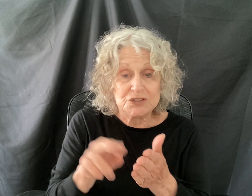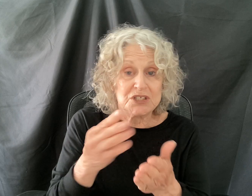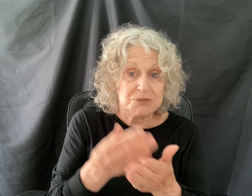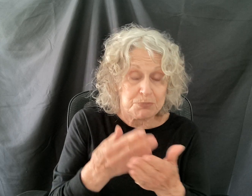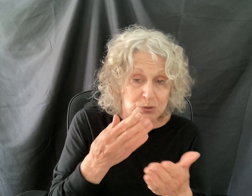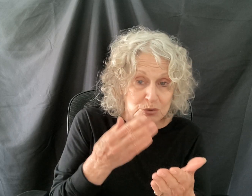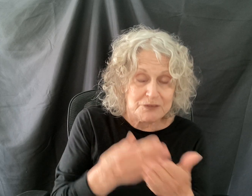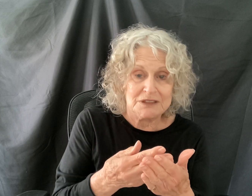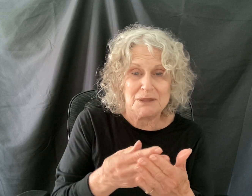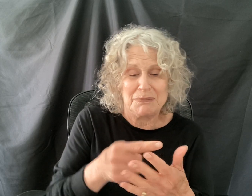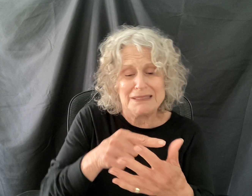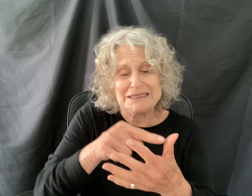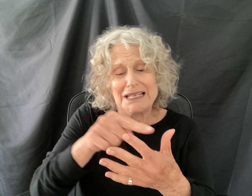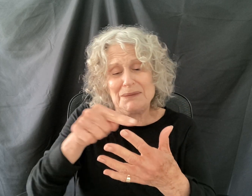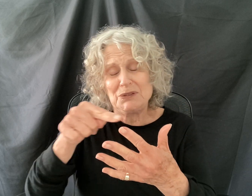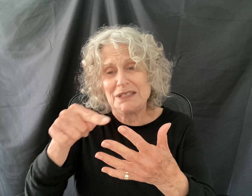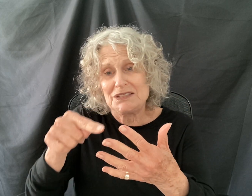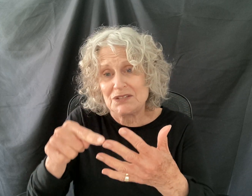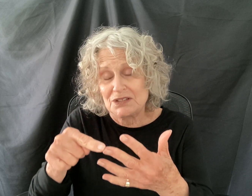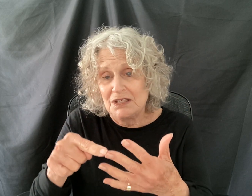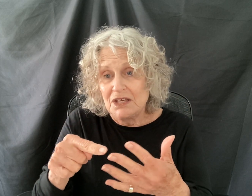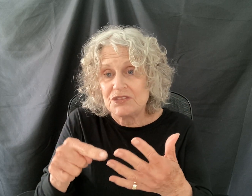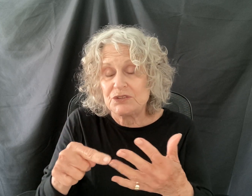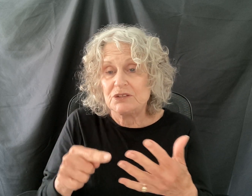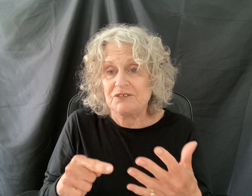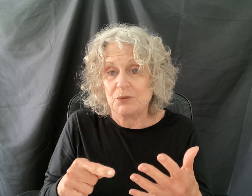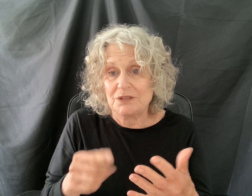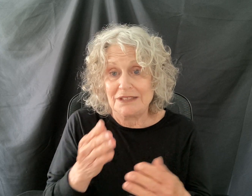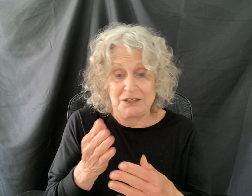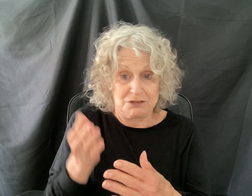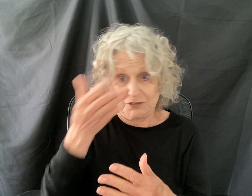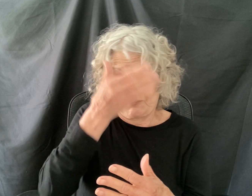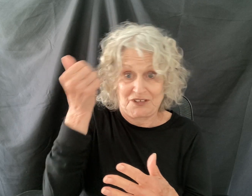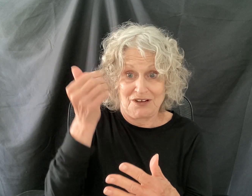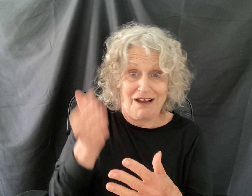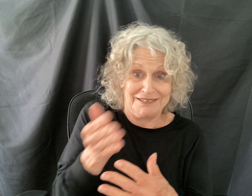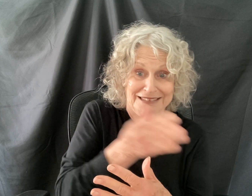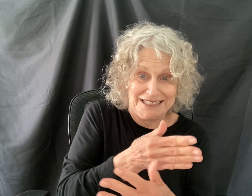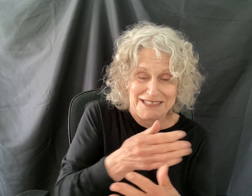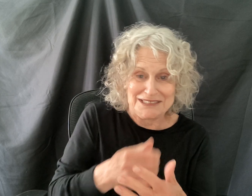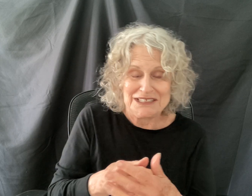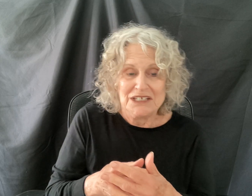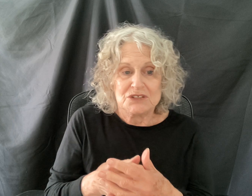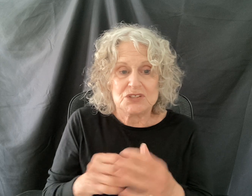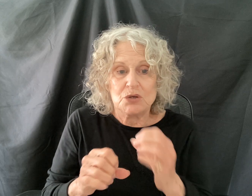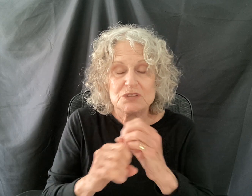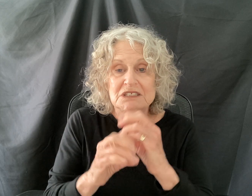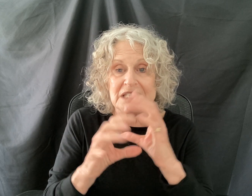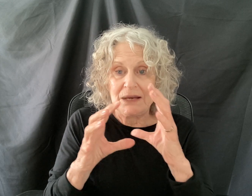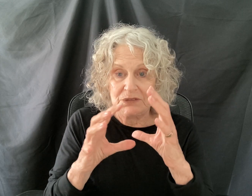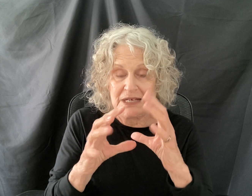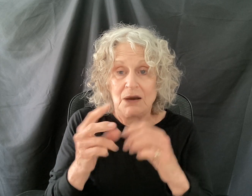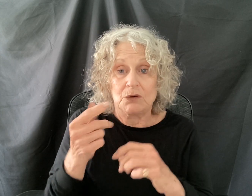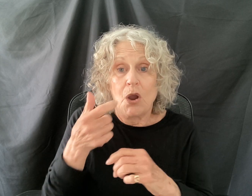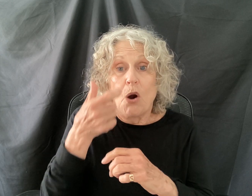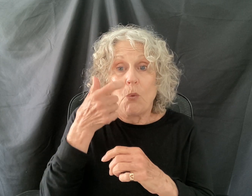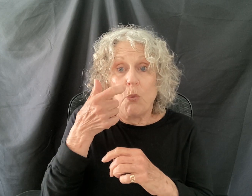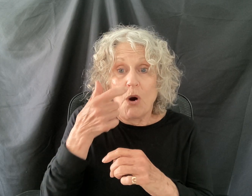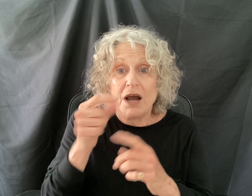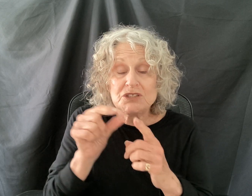has proven that by the time you get to the third or fourth letter, you've forgotten these. So sound it out. Watch